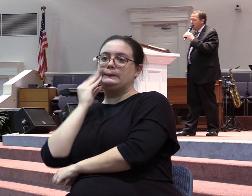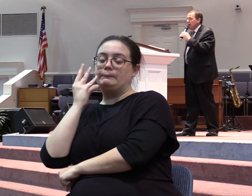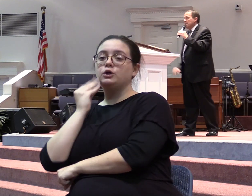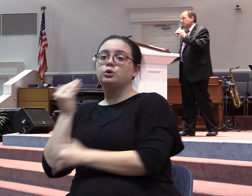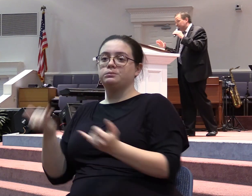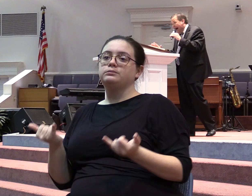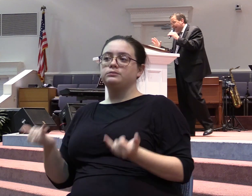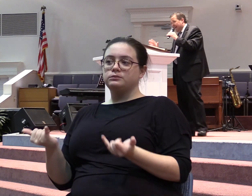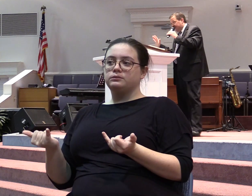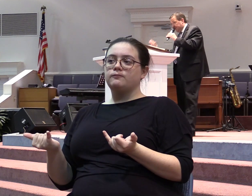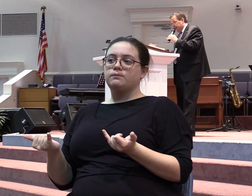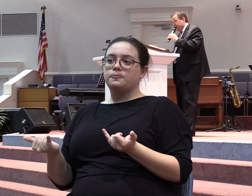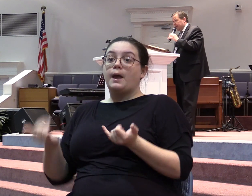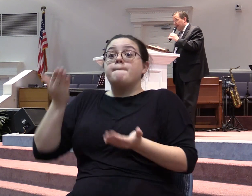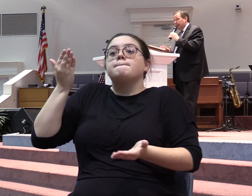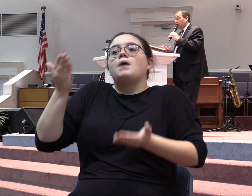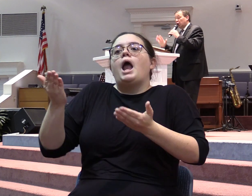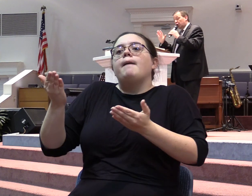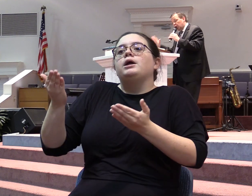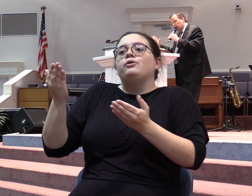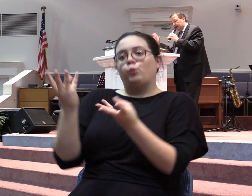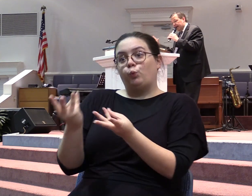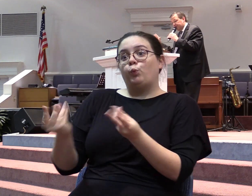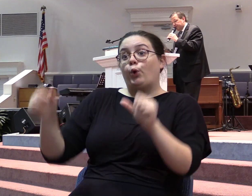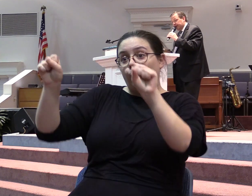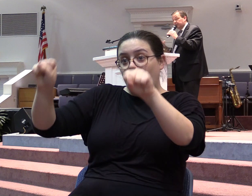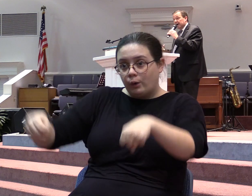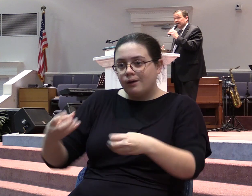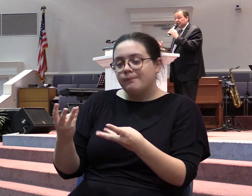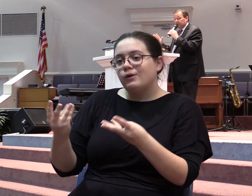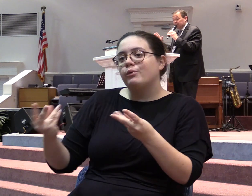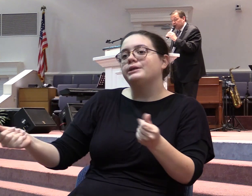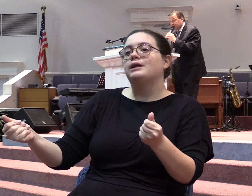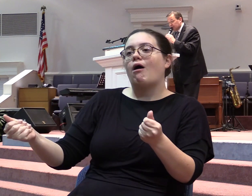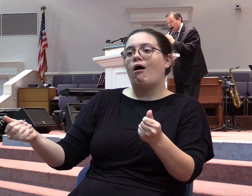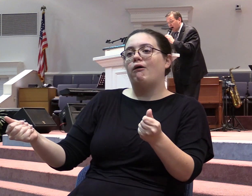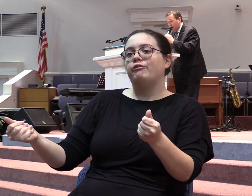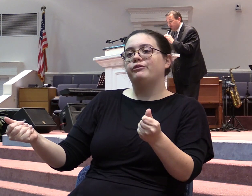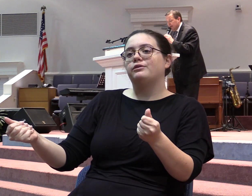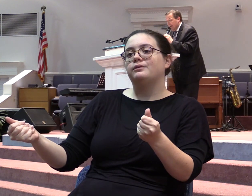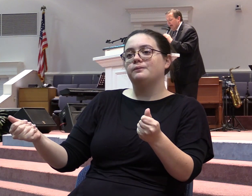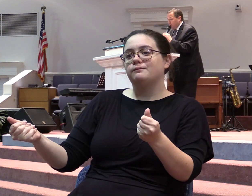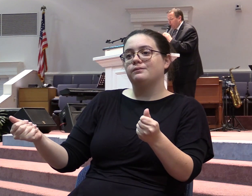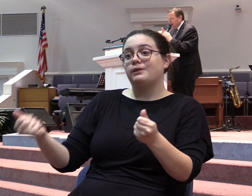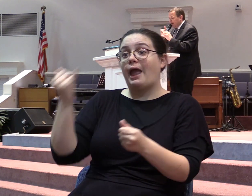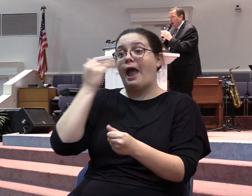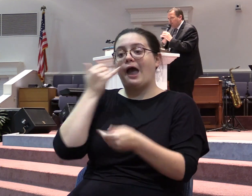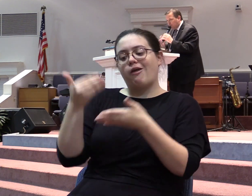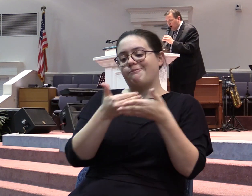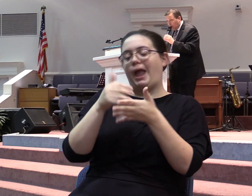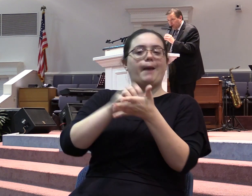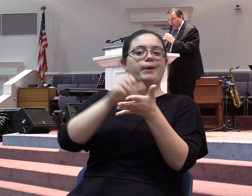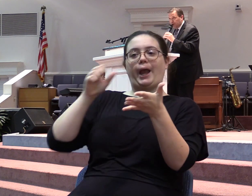now might have been and could have been possibly resolved had we